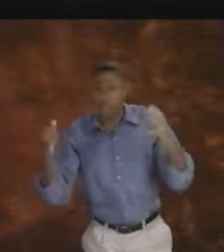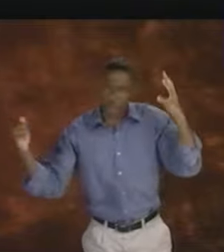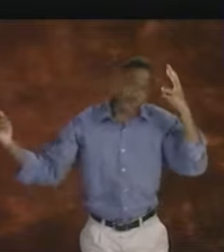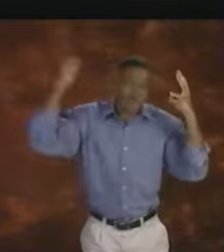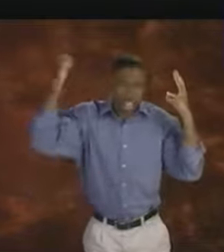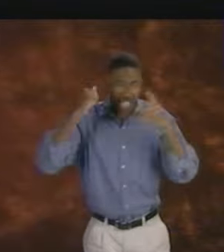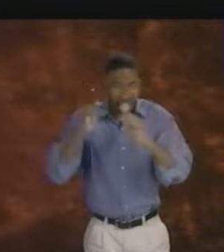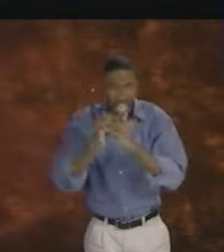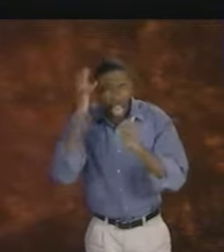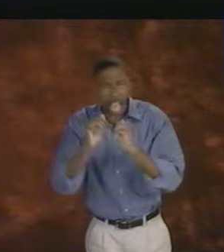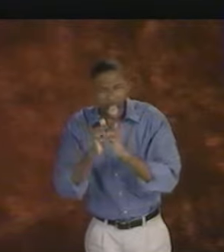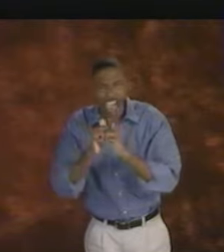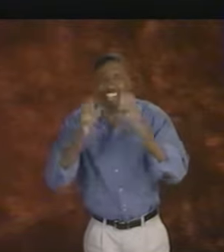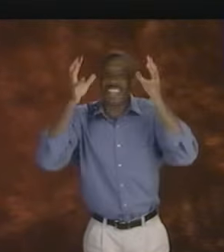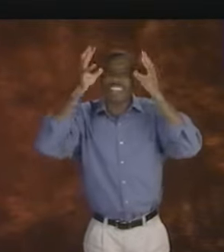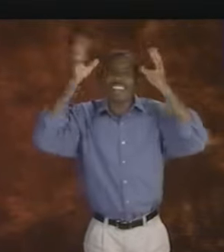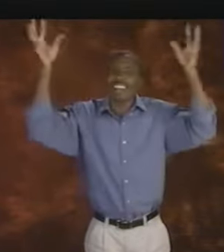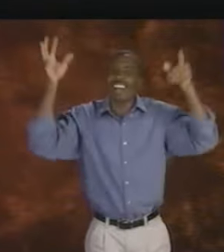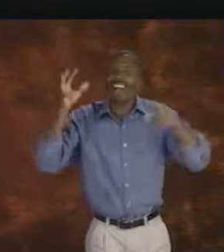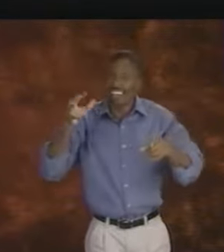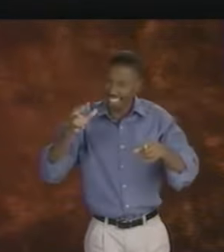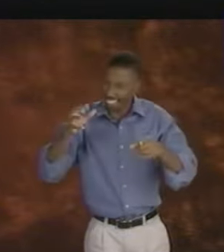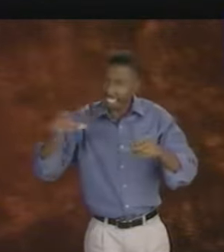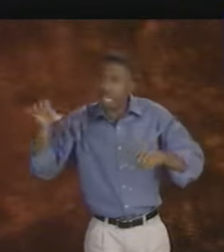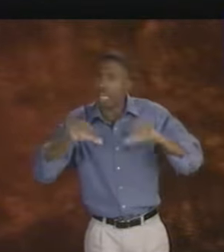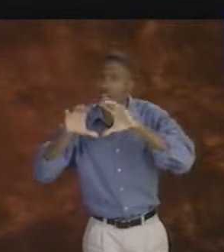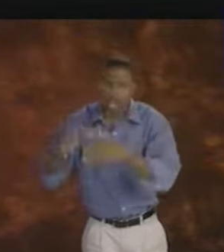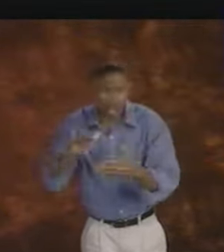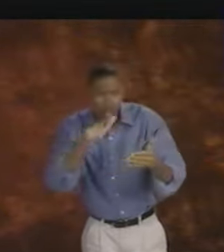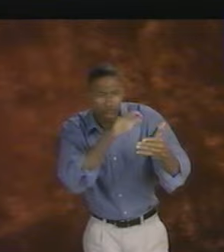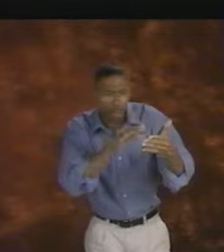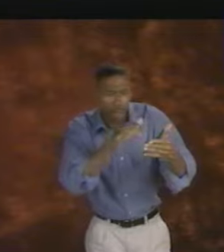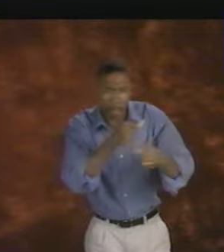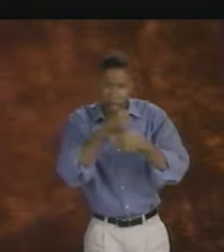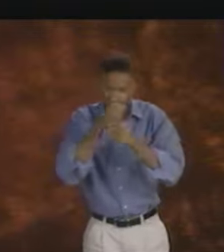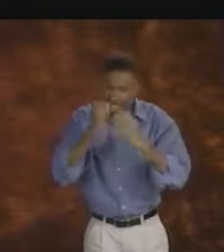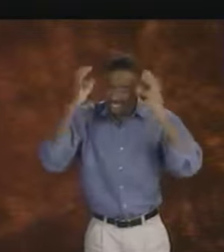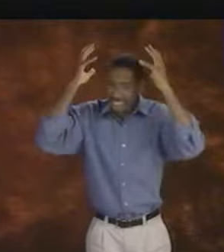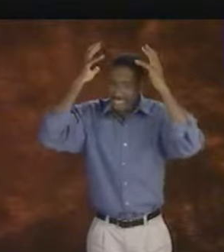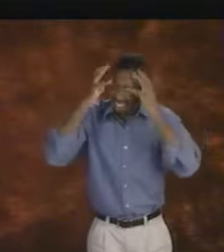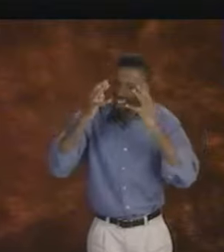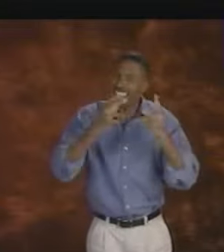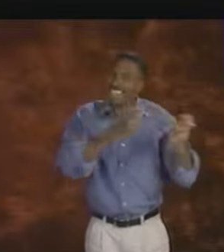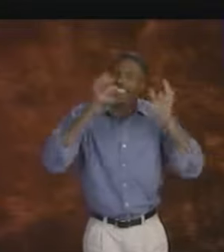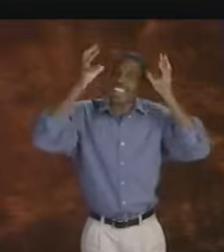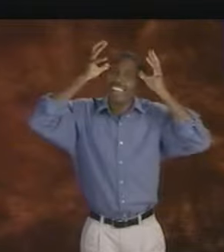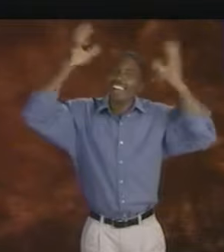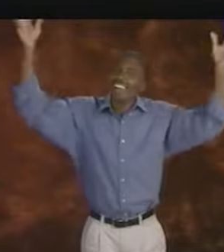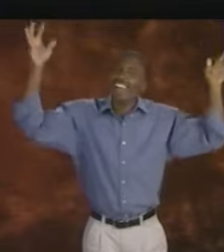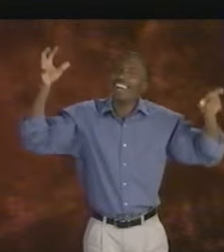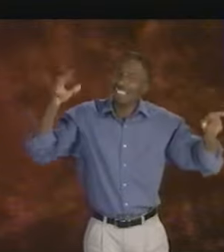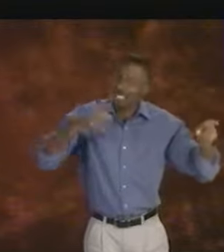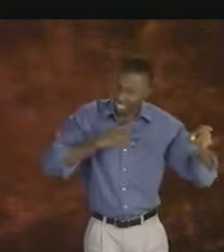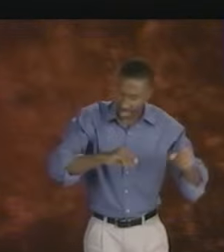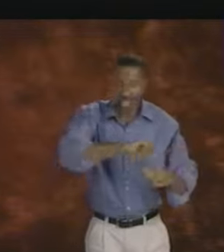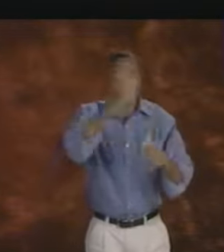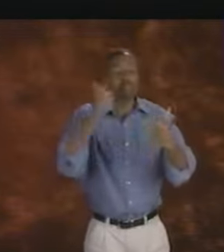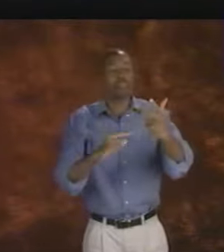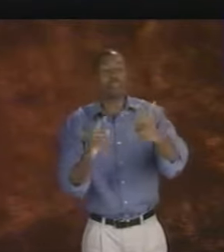he did. The other thing I want to talk about is helmets and hard hats. That was invented, taken from the